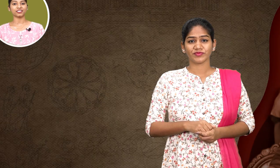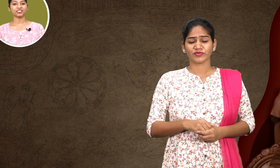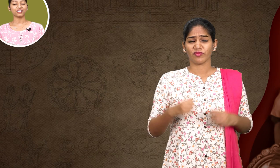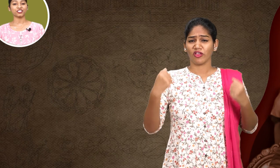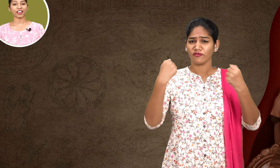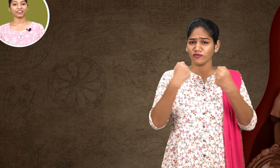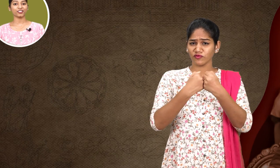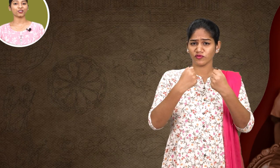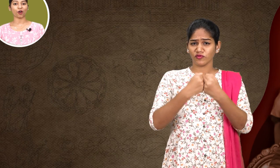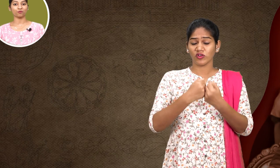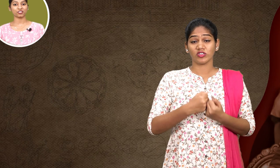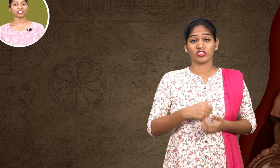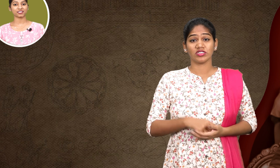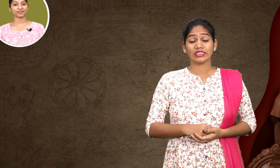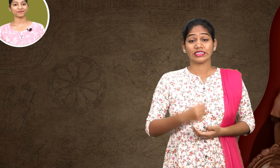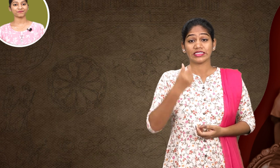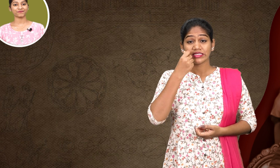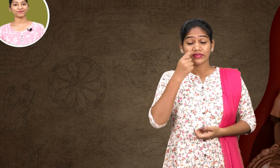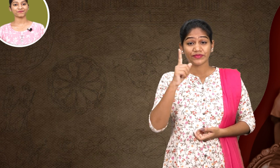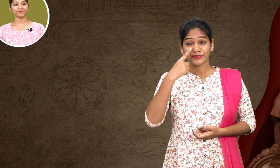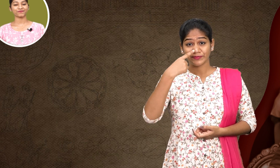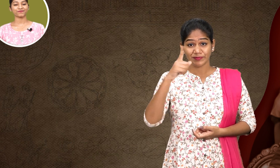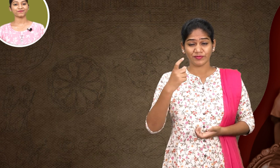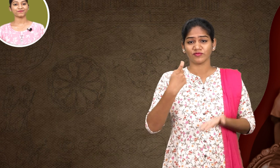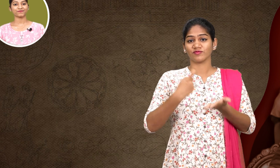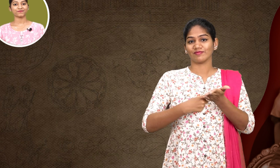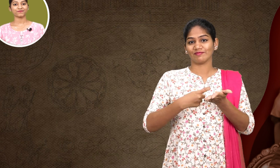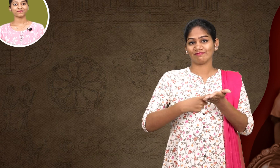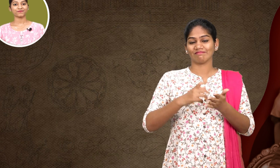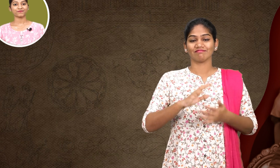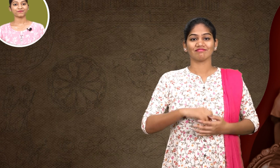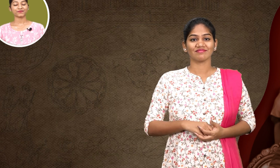fought for gender norms,